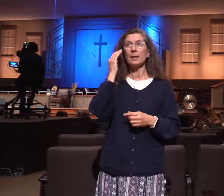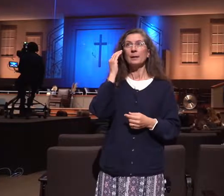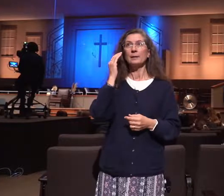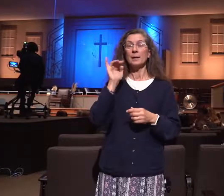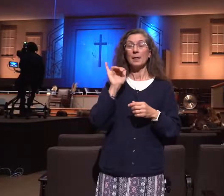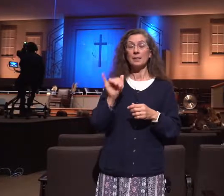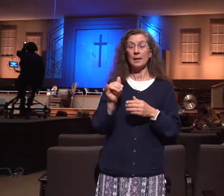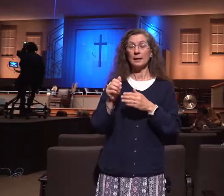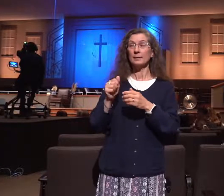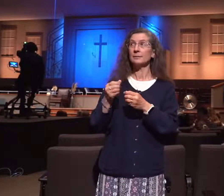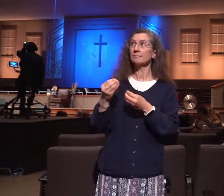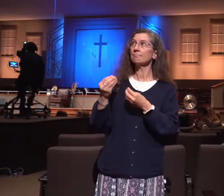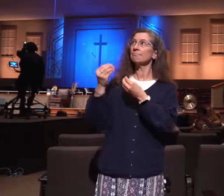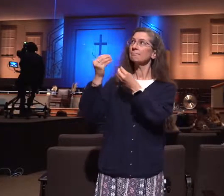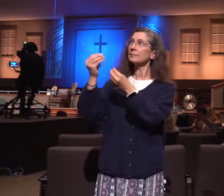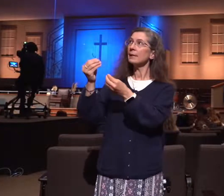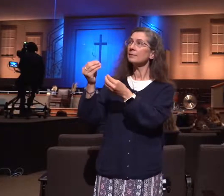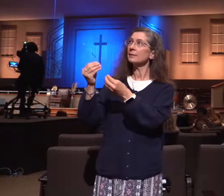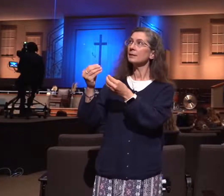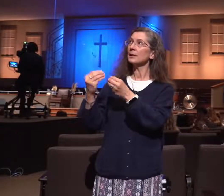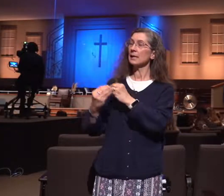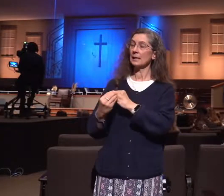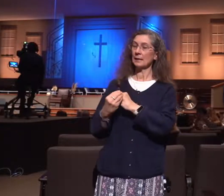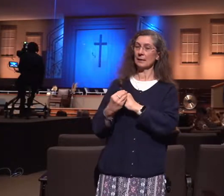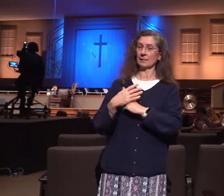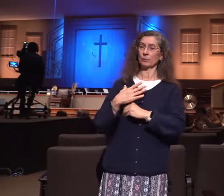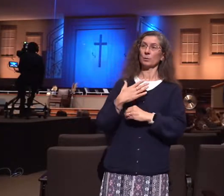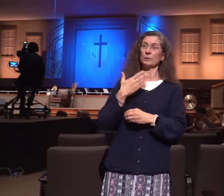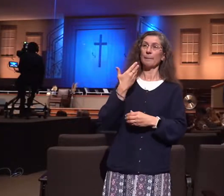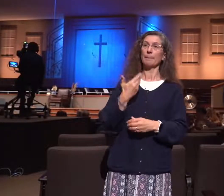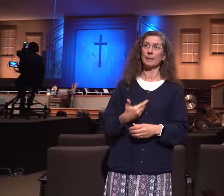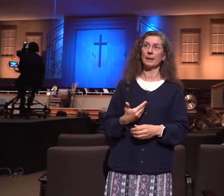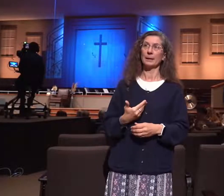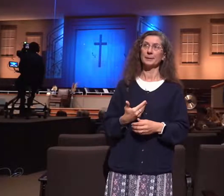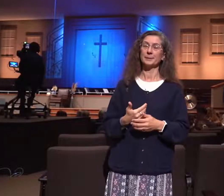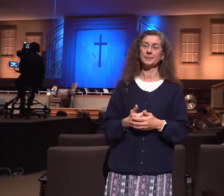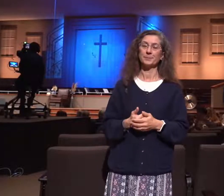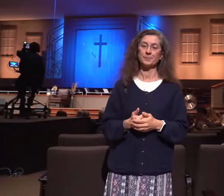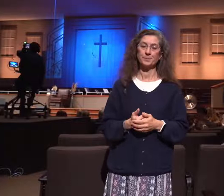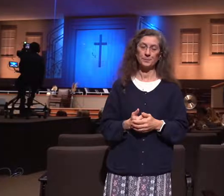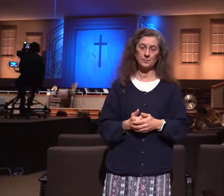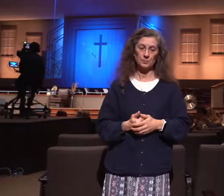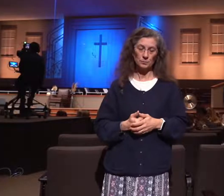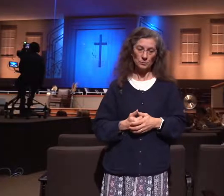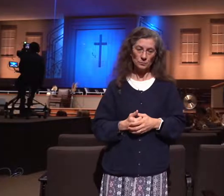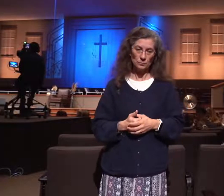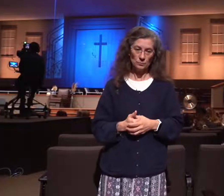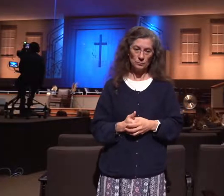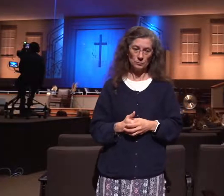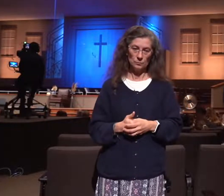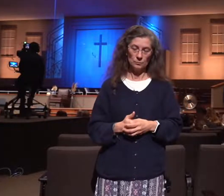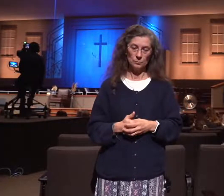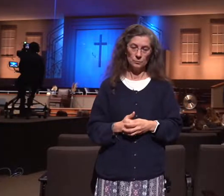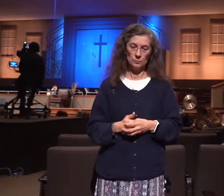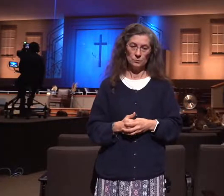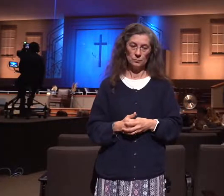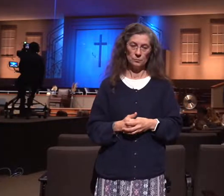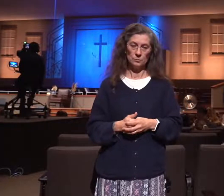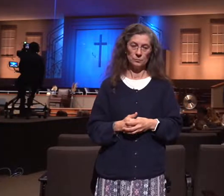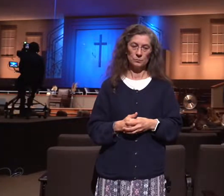on me. Amen. You know what it proved? It proved me, and it's proved me over all of these